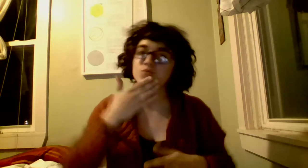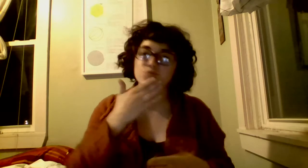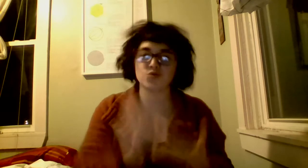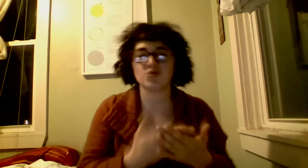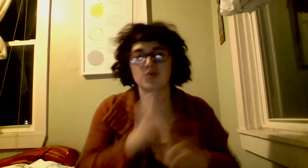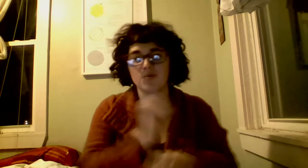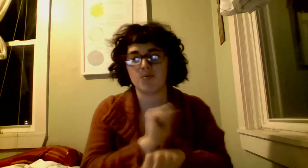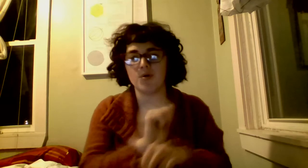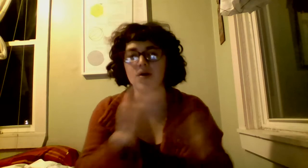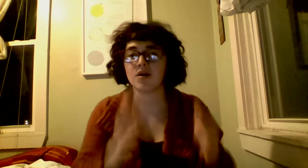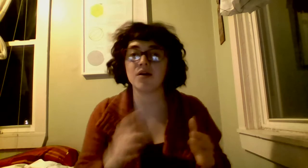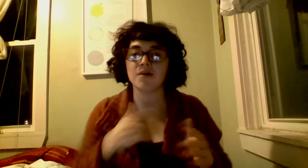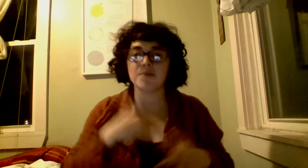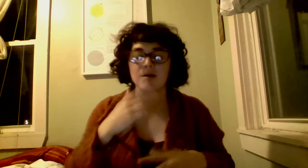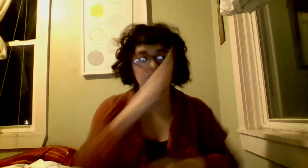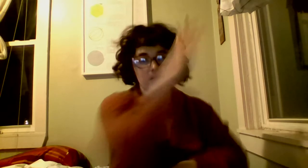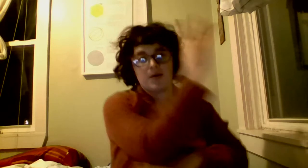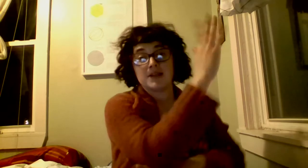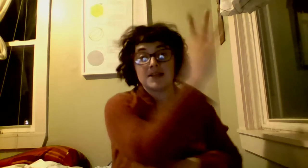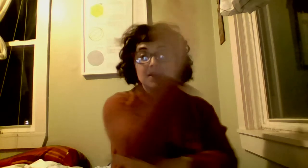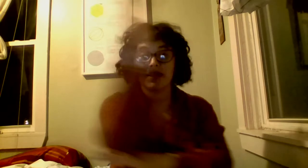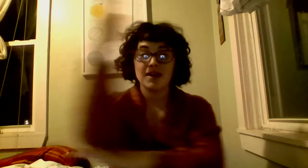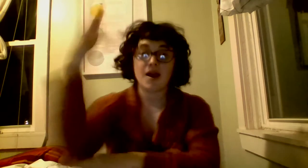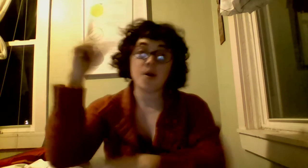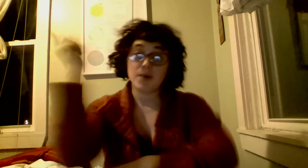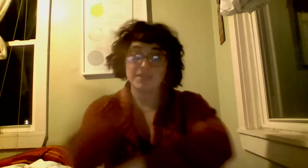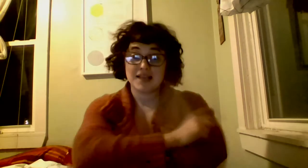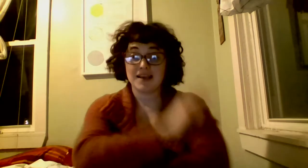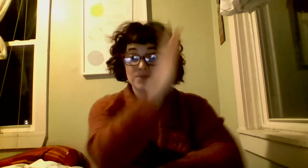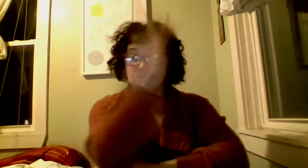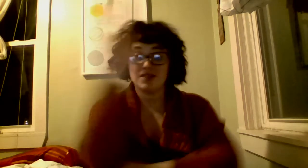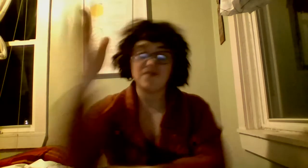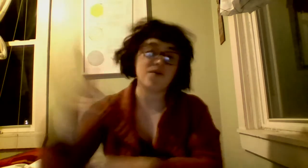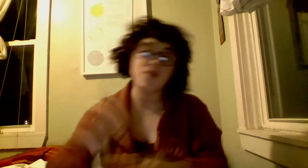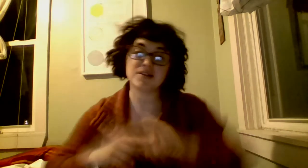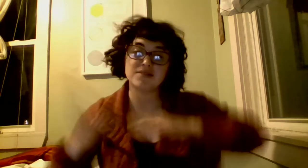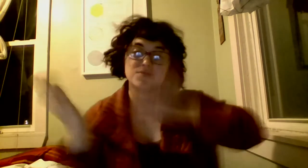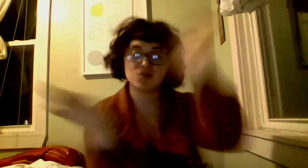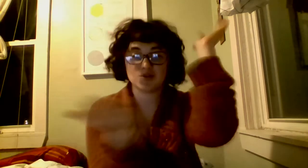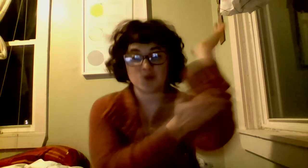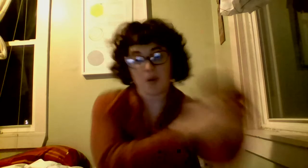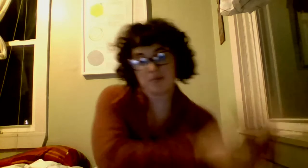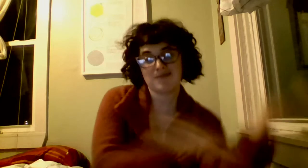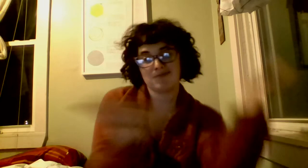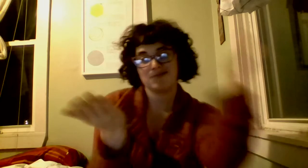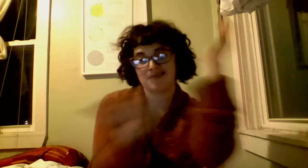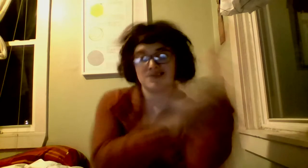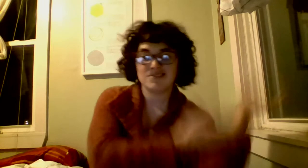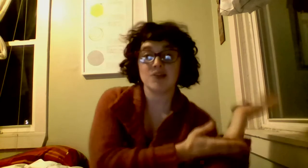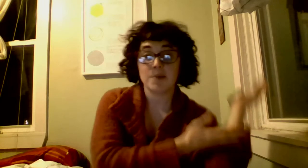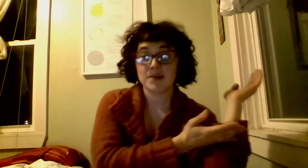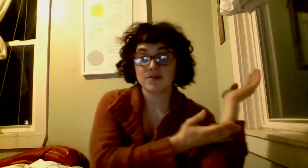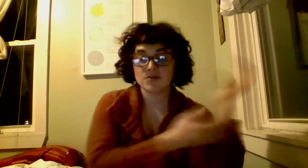back out and just could hardly walk home. He just crawled home into bed, hoping to get better. But weeks went